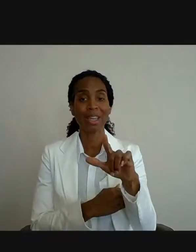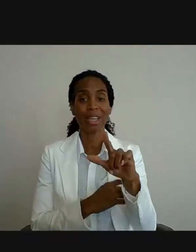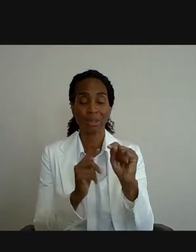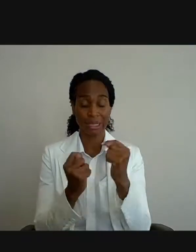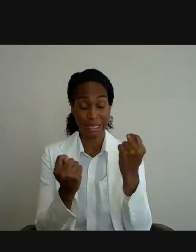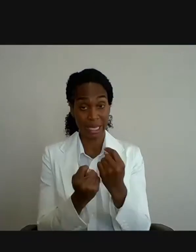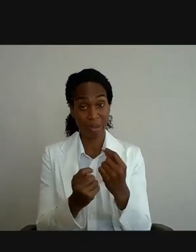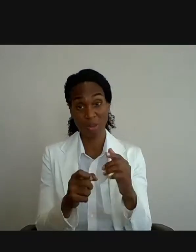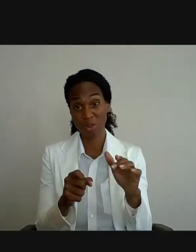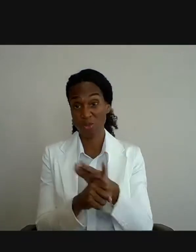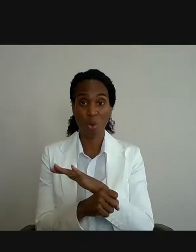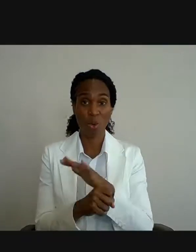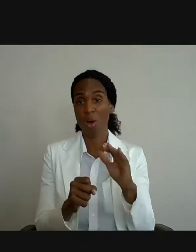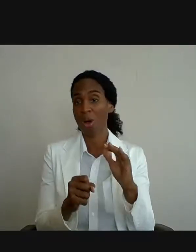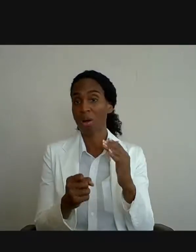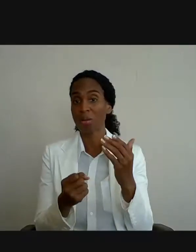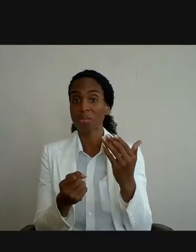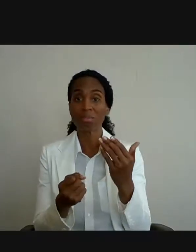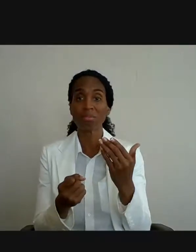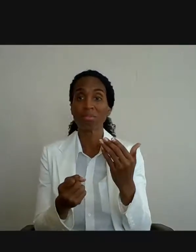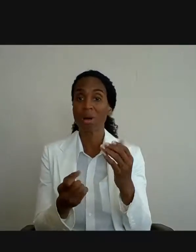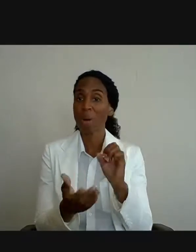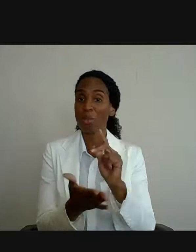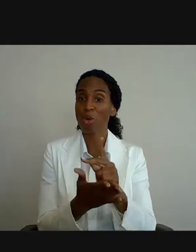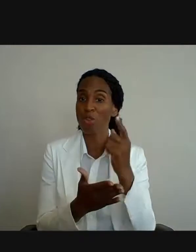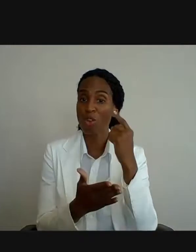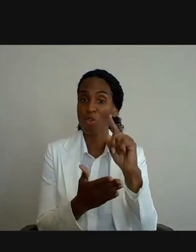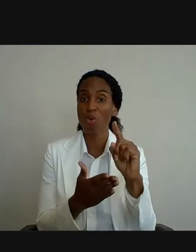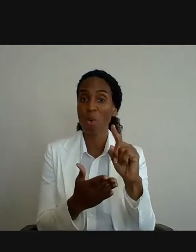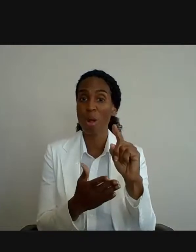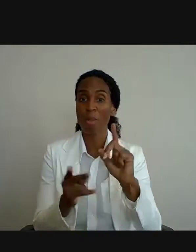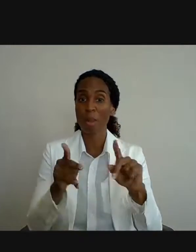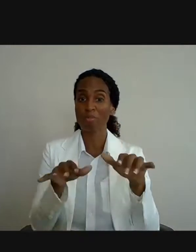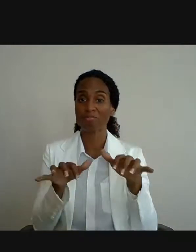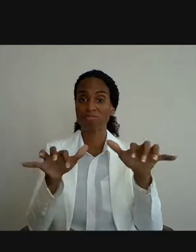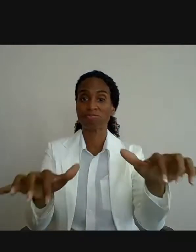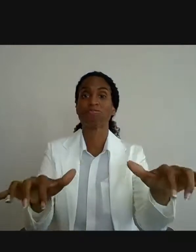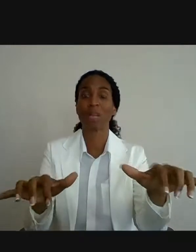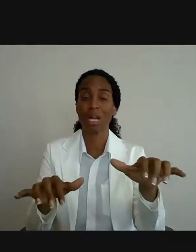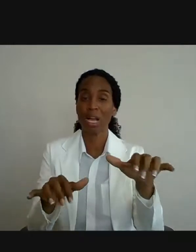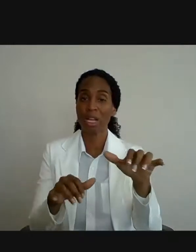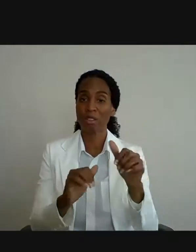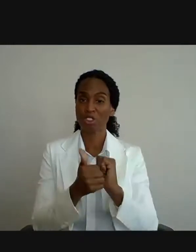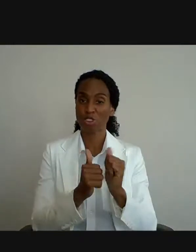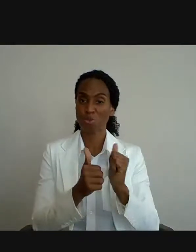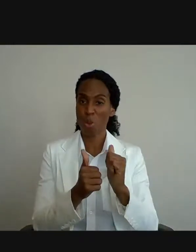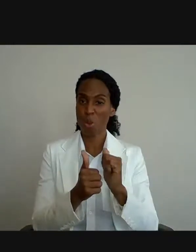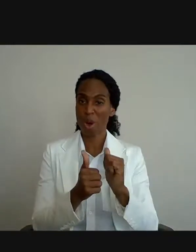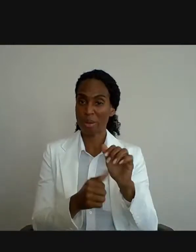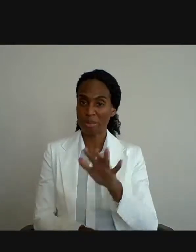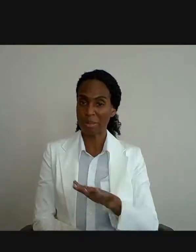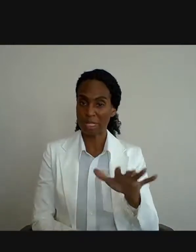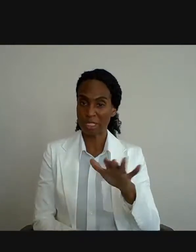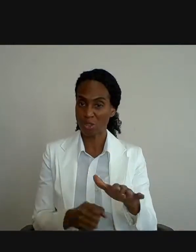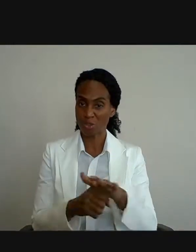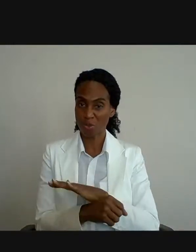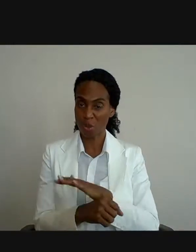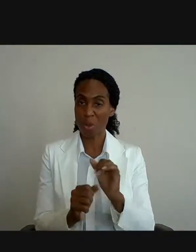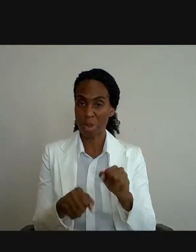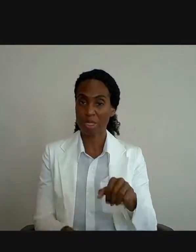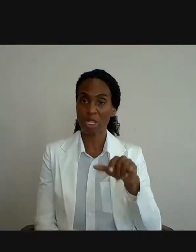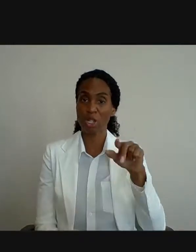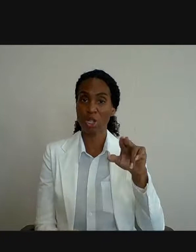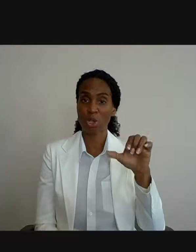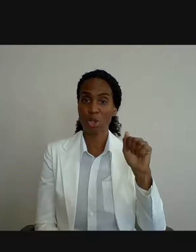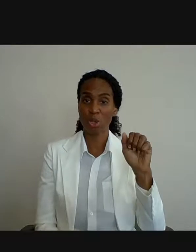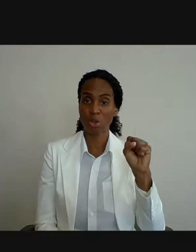clearance for fans. So I just want to verify that the sporting venues that are able to operate at full capacity, that includes Lucas Oil and Bankers